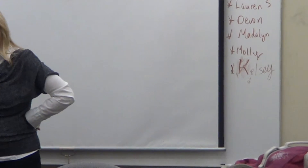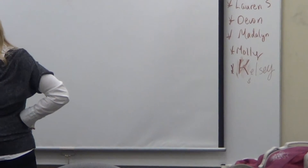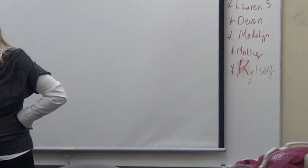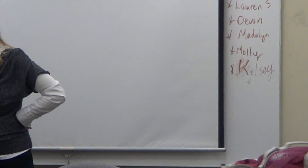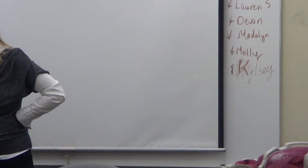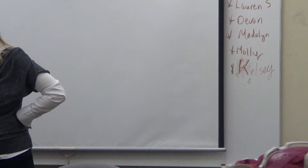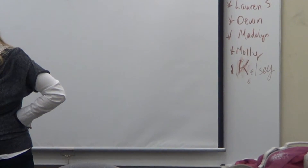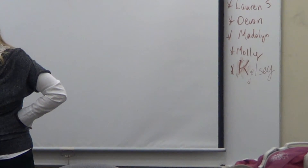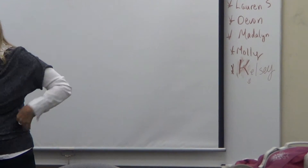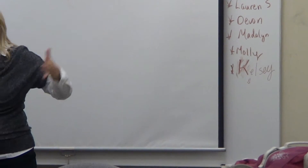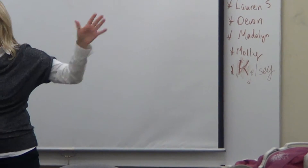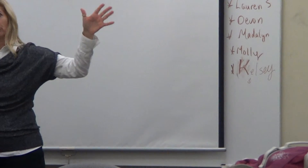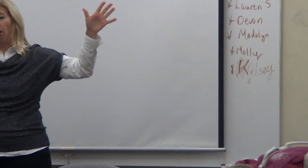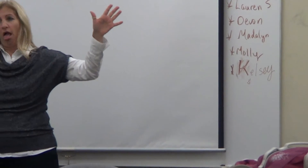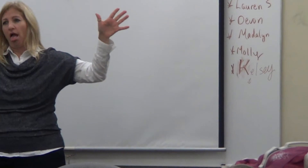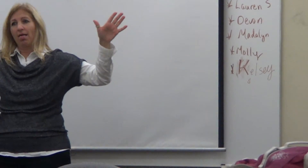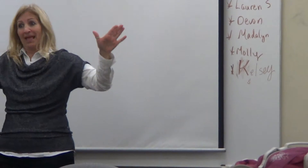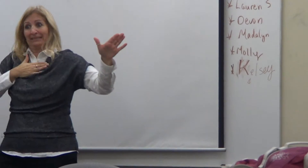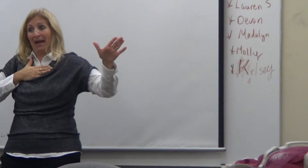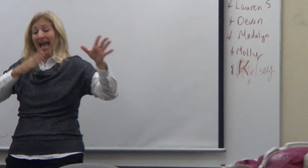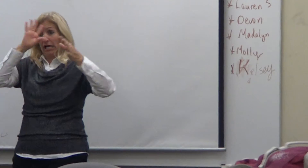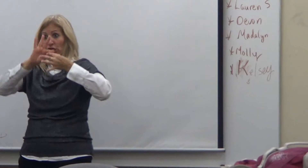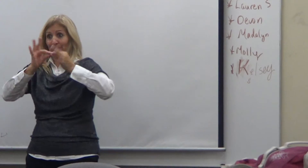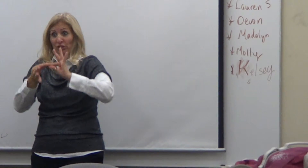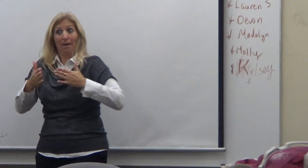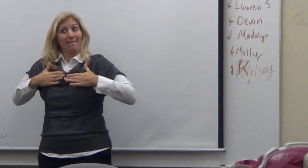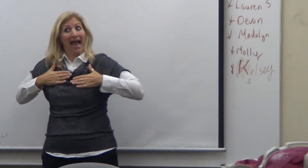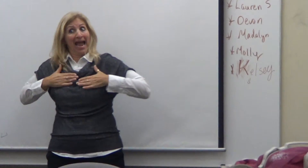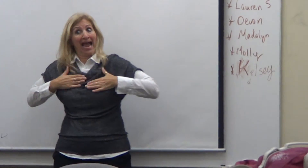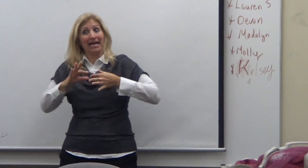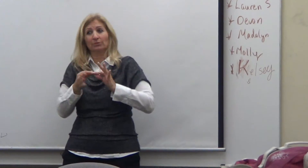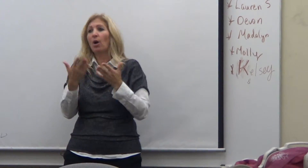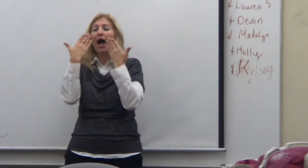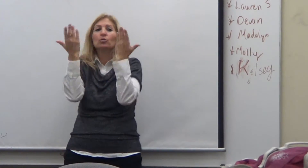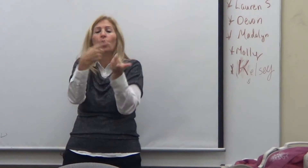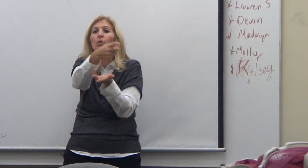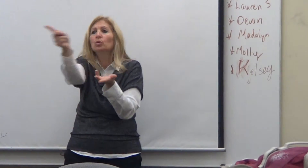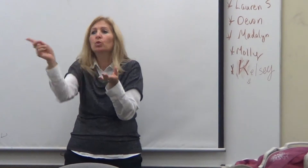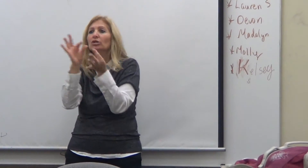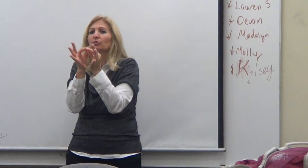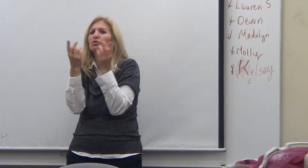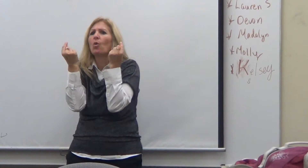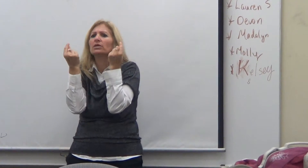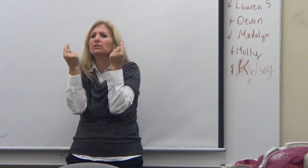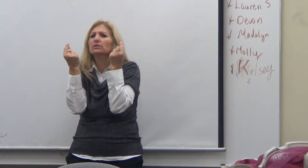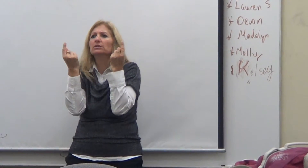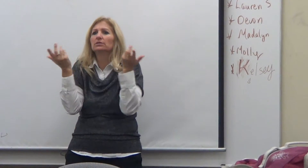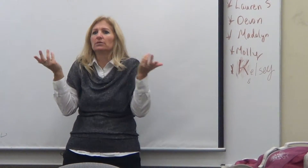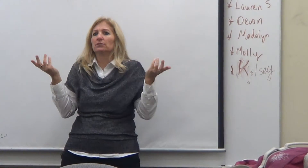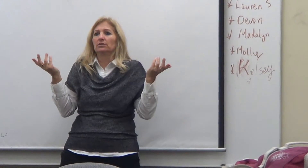as if I want to live in a building with hearing people and they don't let me, then they're breaking this law.